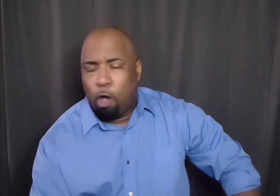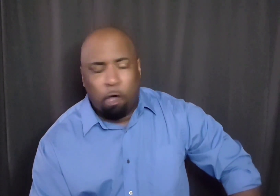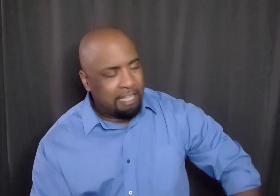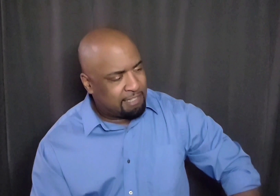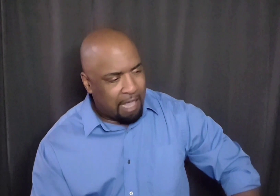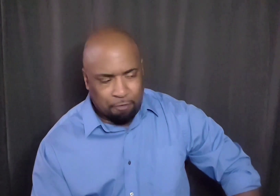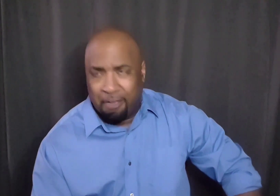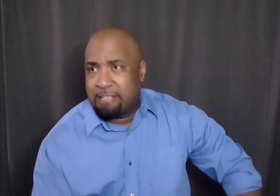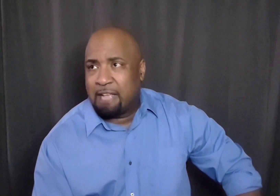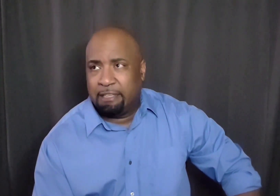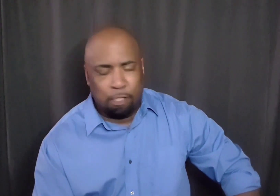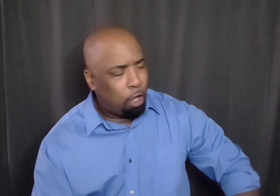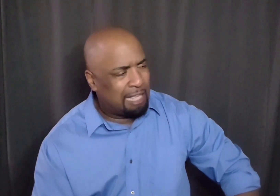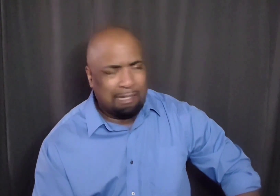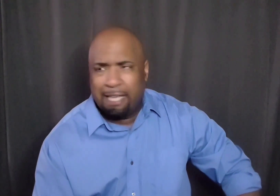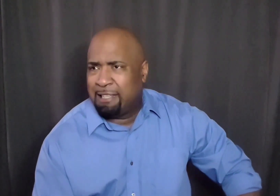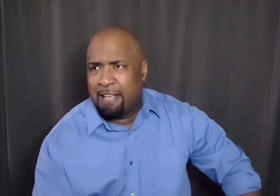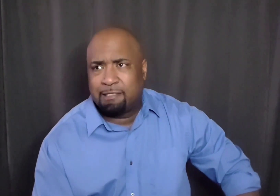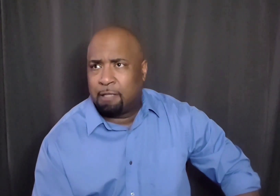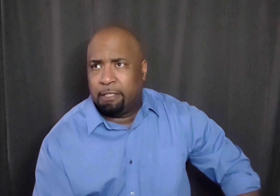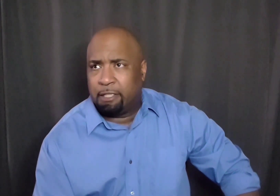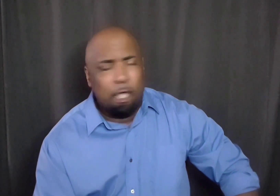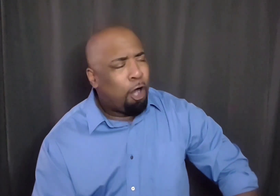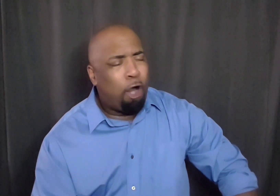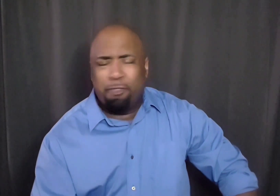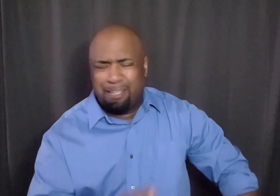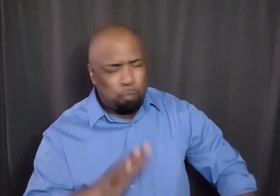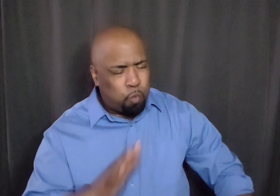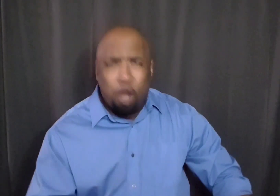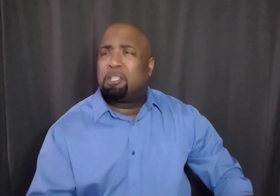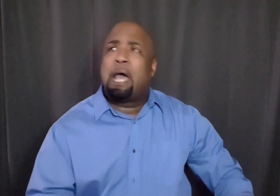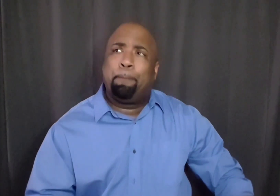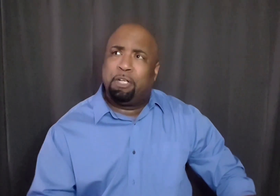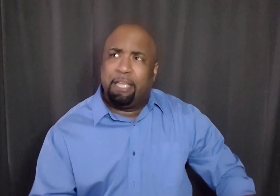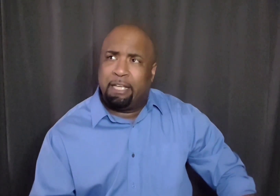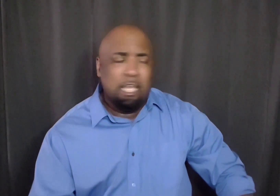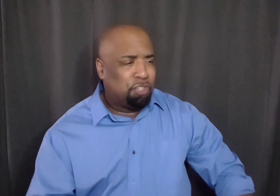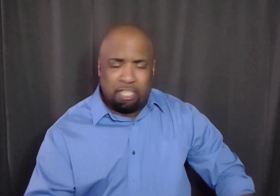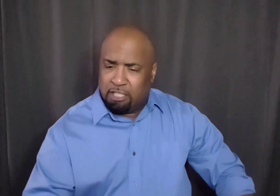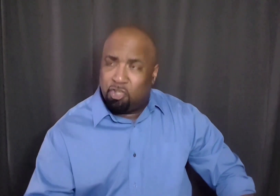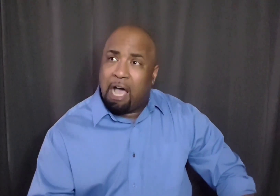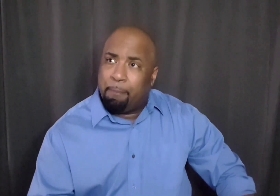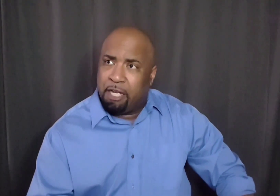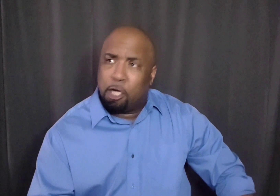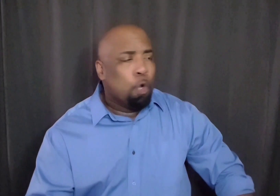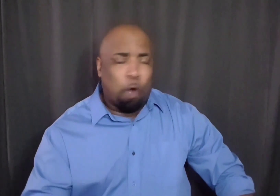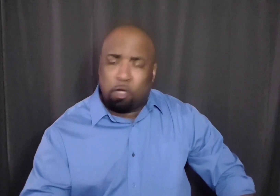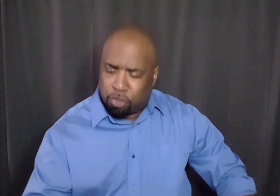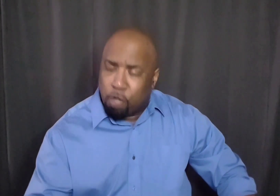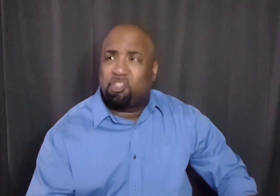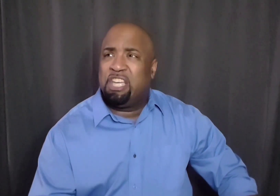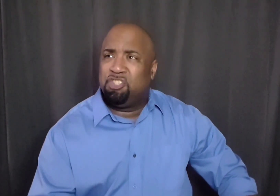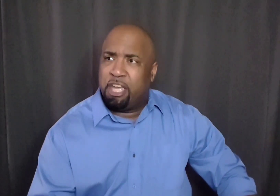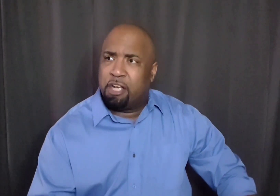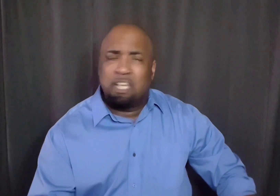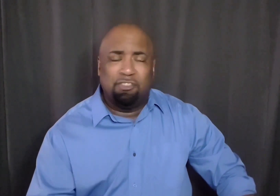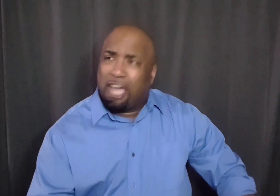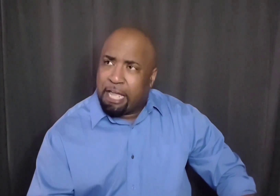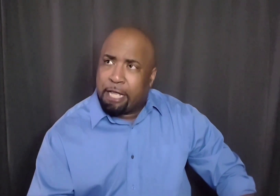that sacrificing I did, all that late night studying, all that work that I put in to get a job here, work 13 years, day in, day